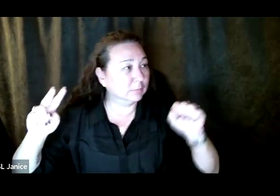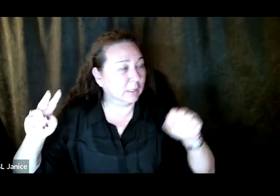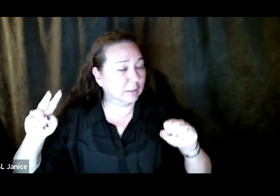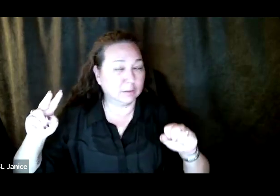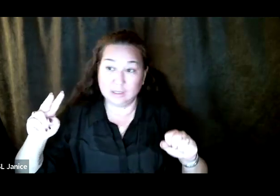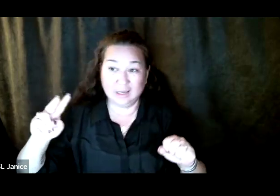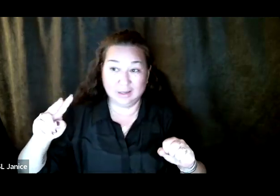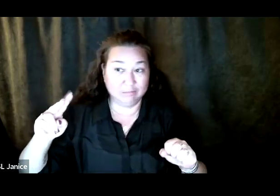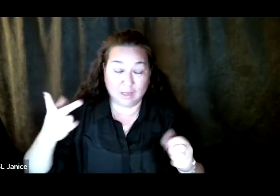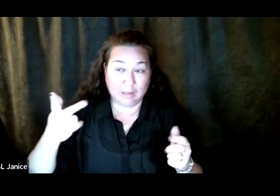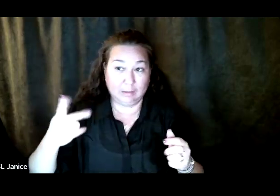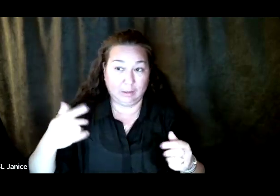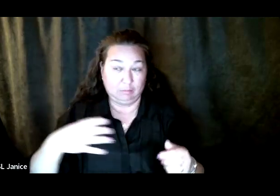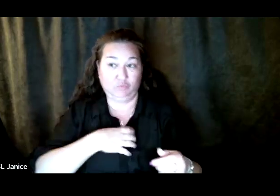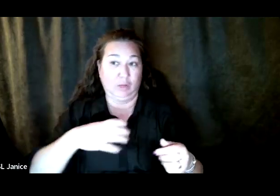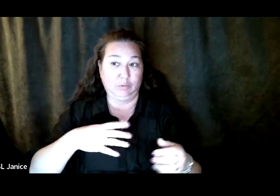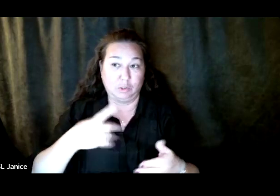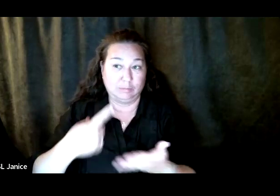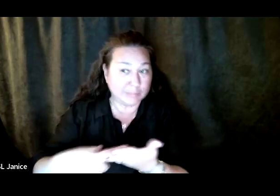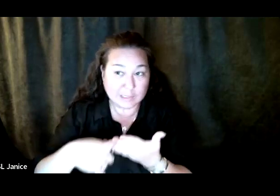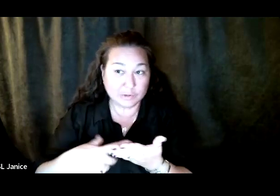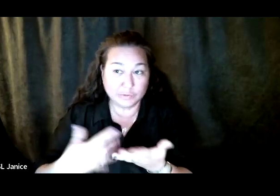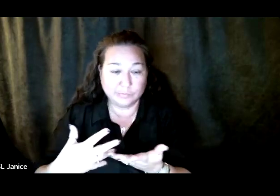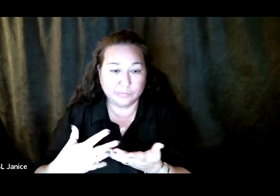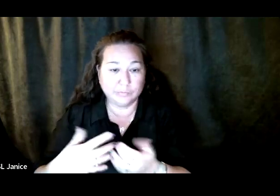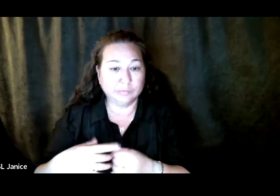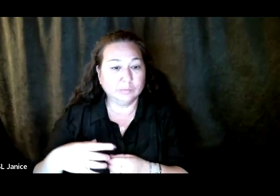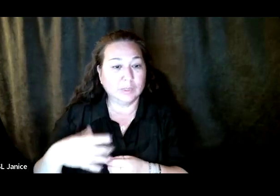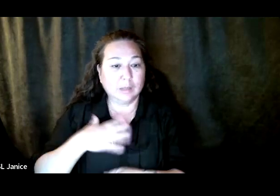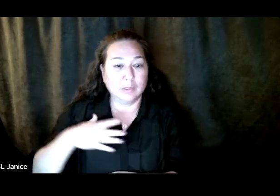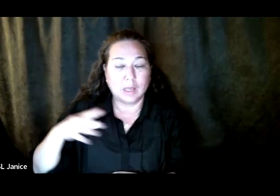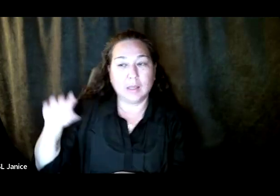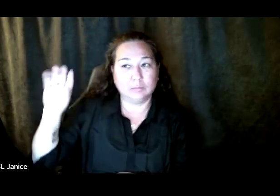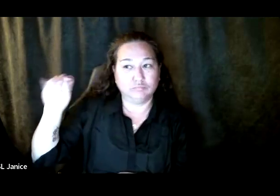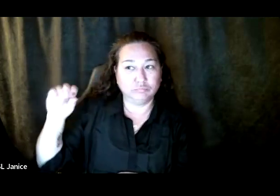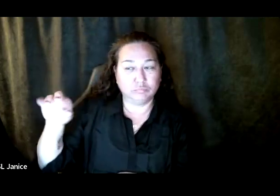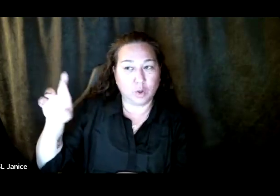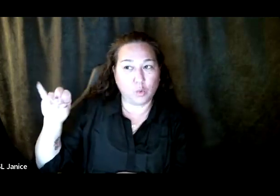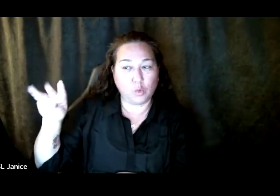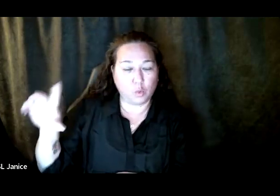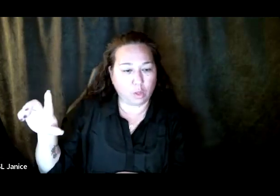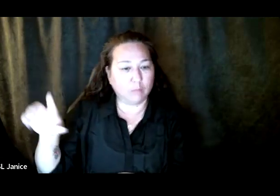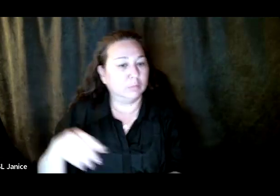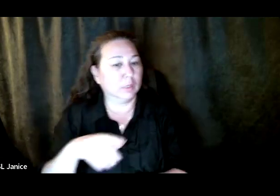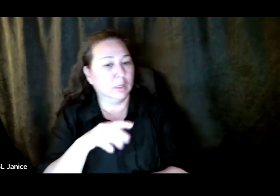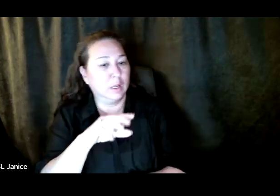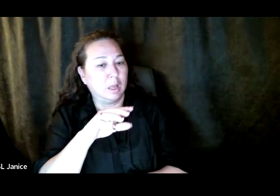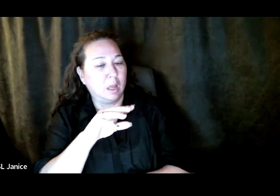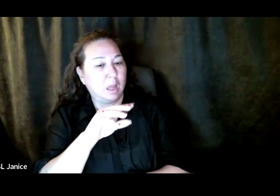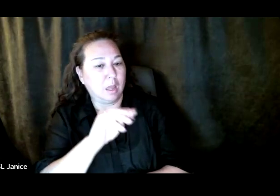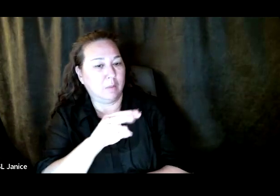to the motion? Ms. Parvix, will you please call the roll? Thank you. Dr. Alkins, Mr. Cardenas,